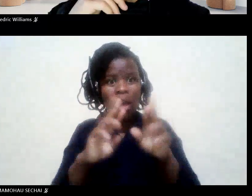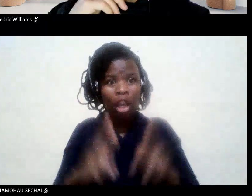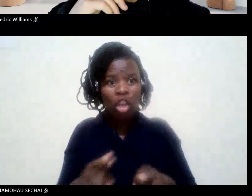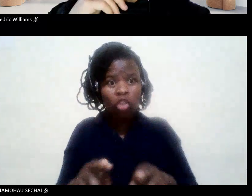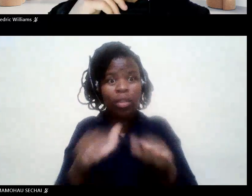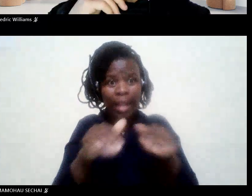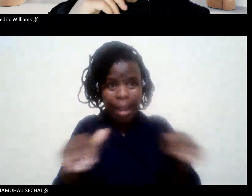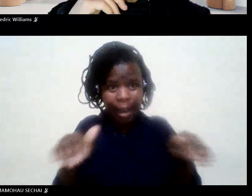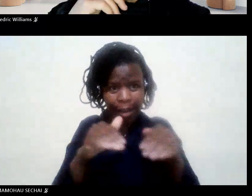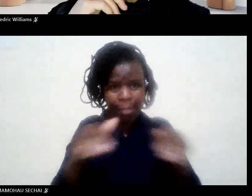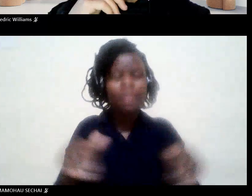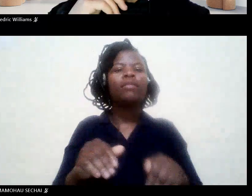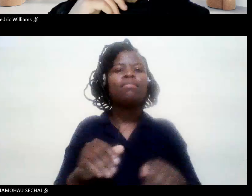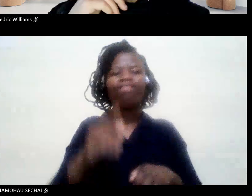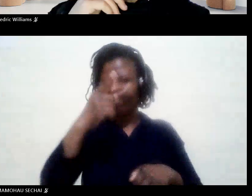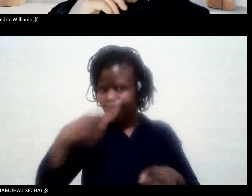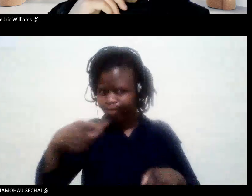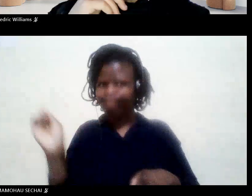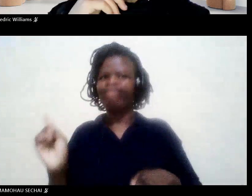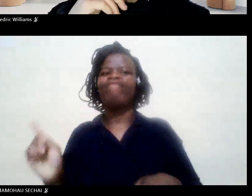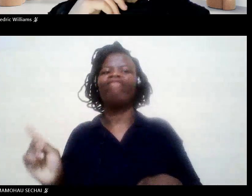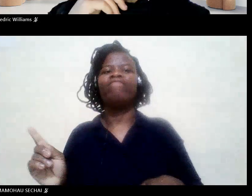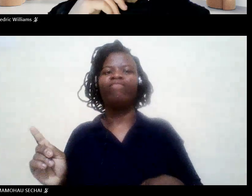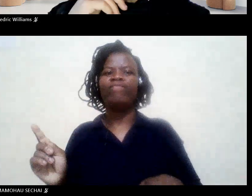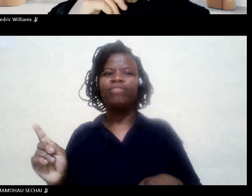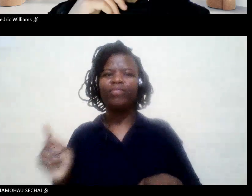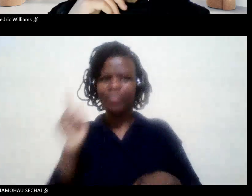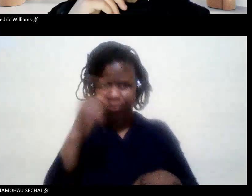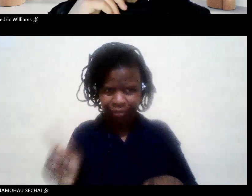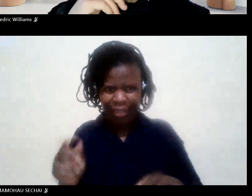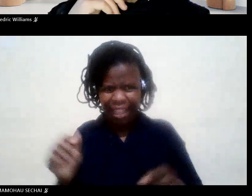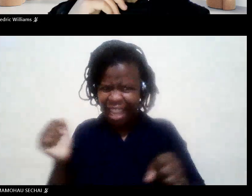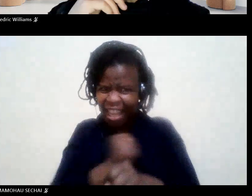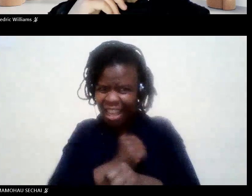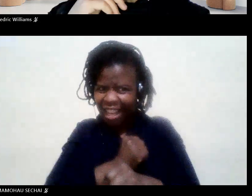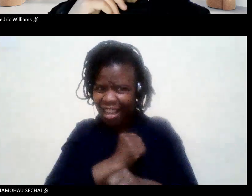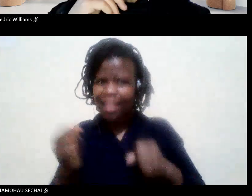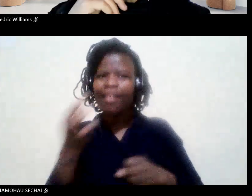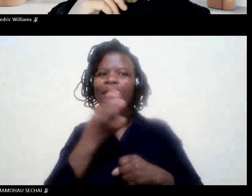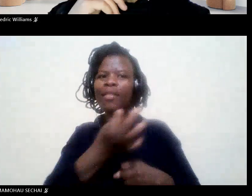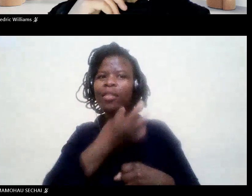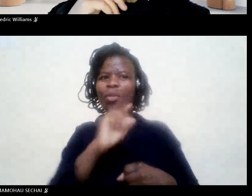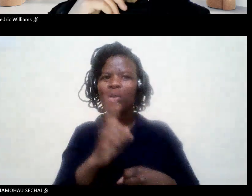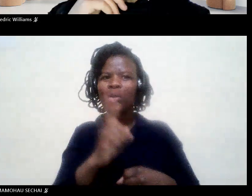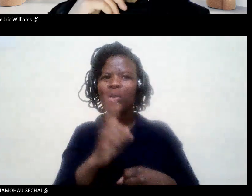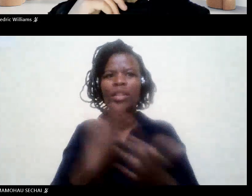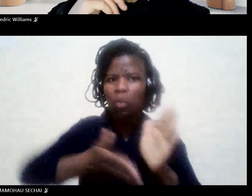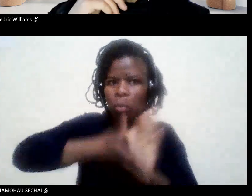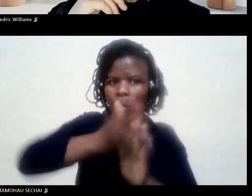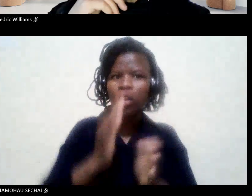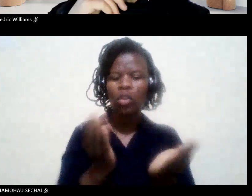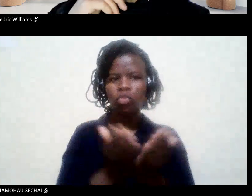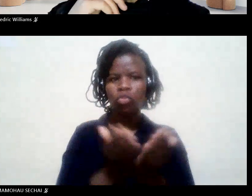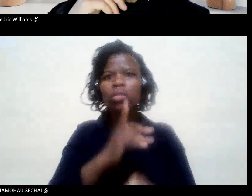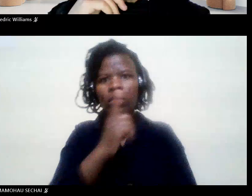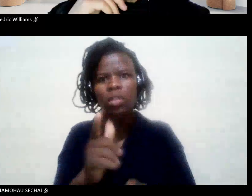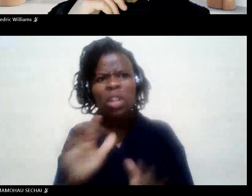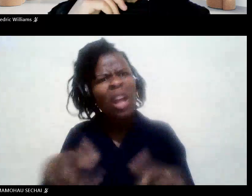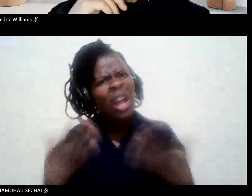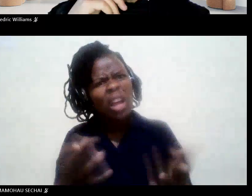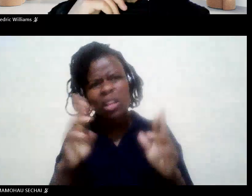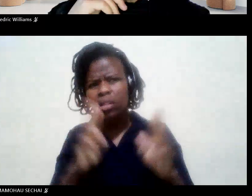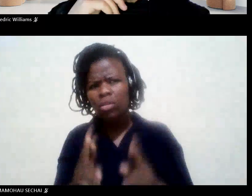distinction. We never say go to a school which tells you we don't have the resources. Say